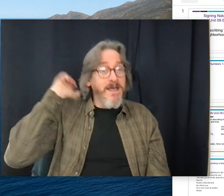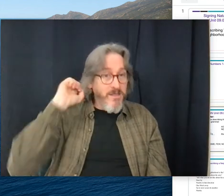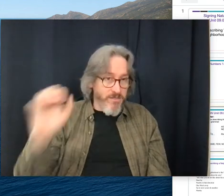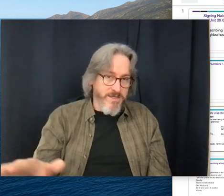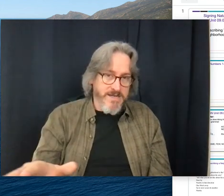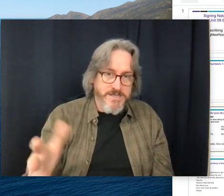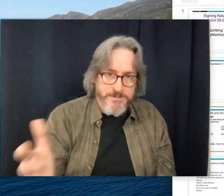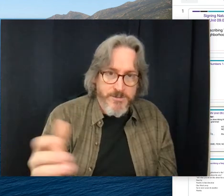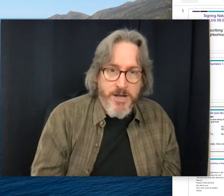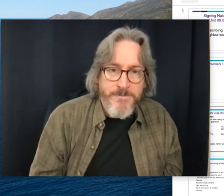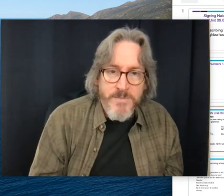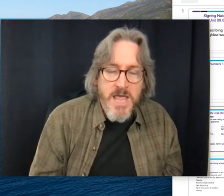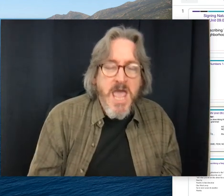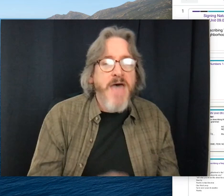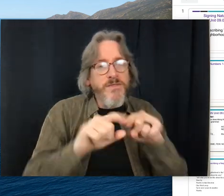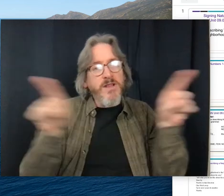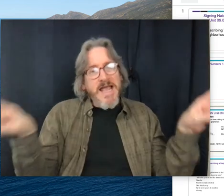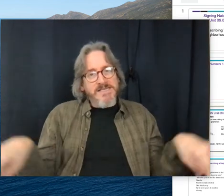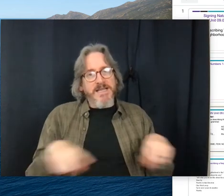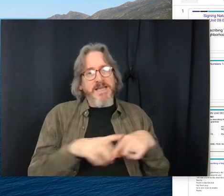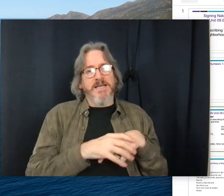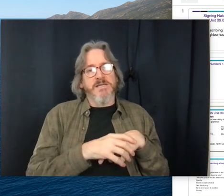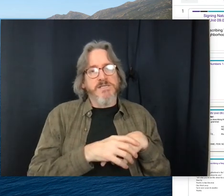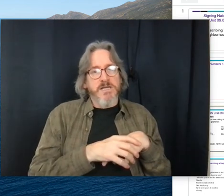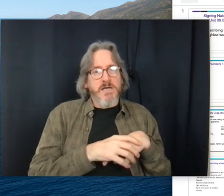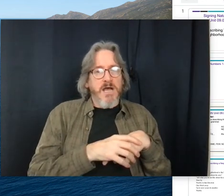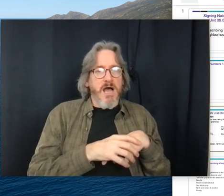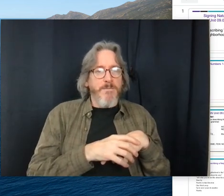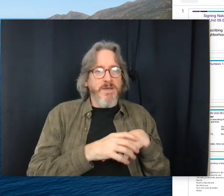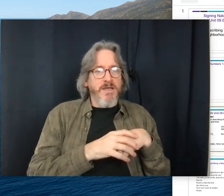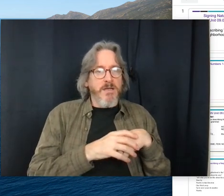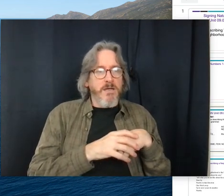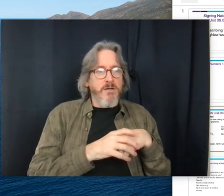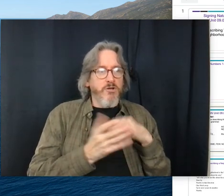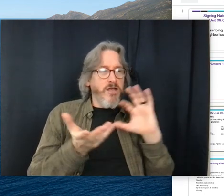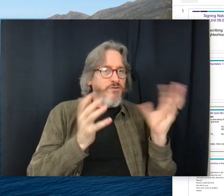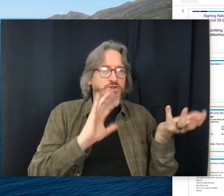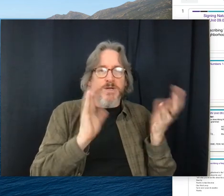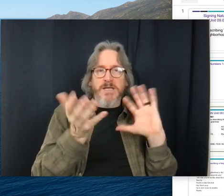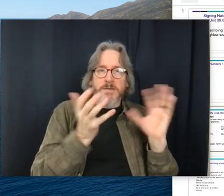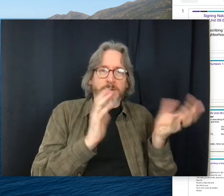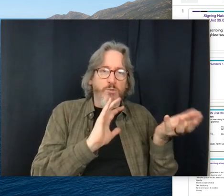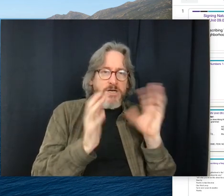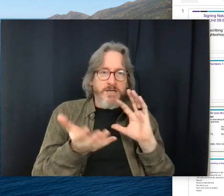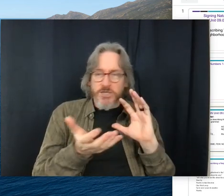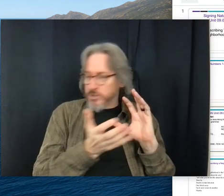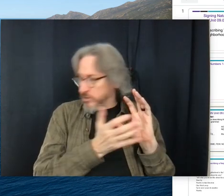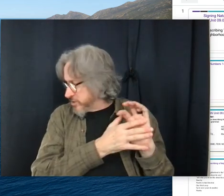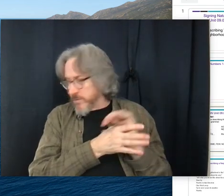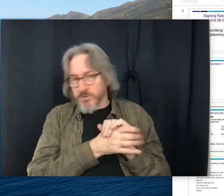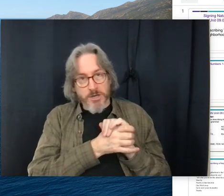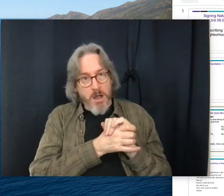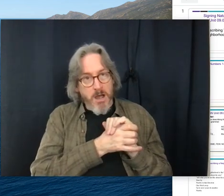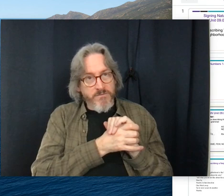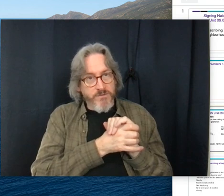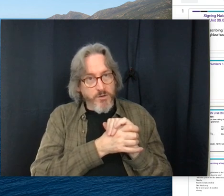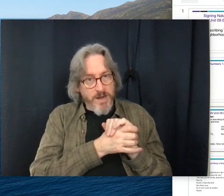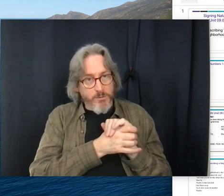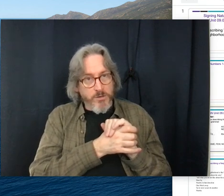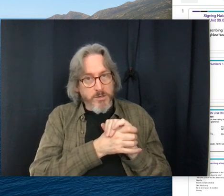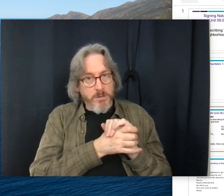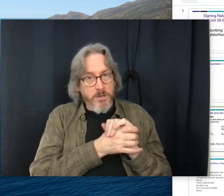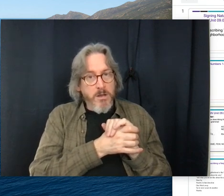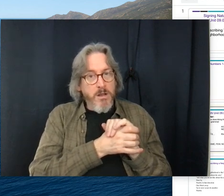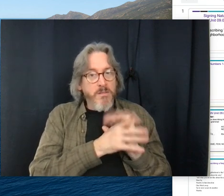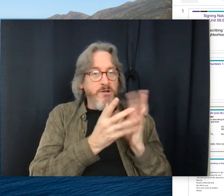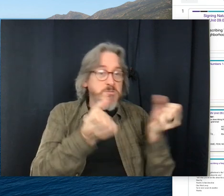Why? This. Okay. And then the last thing is, if you're doing a little bit more conditional description of your